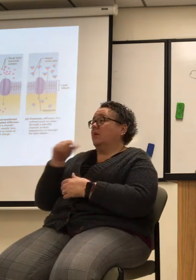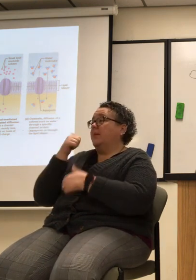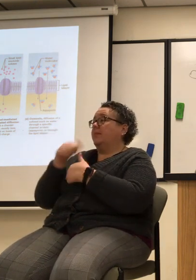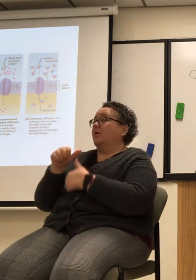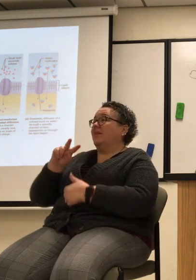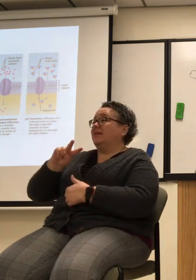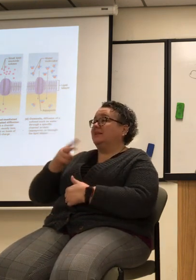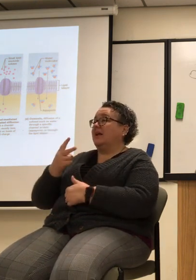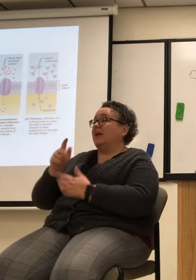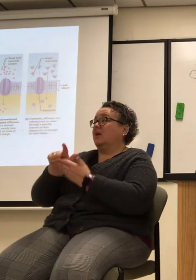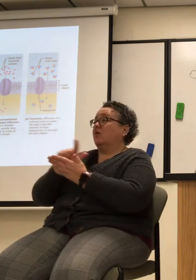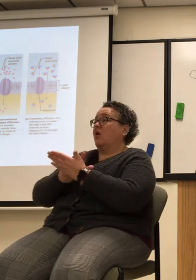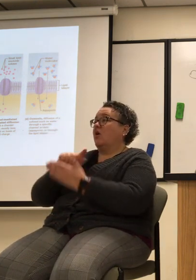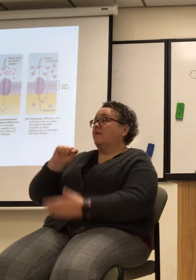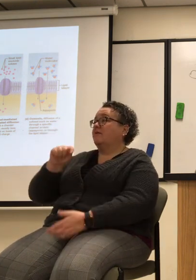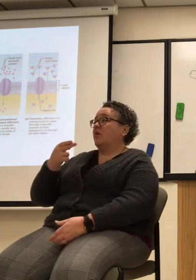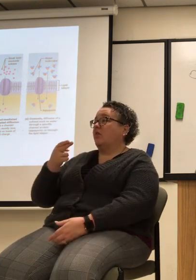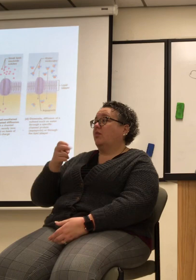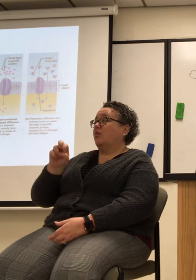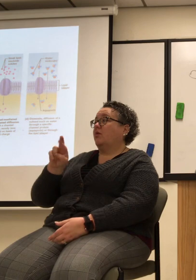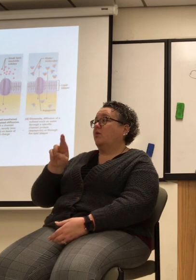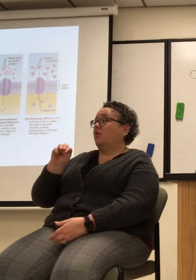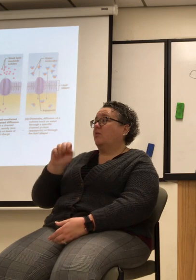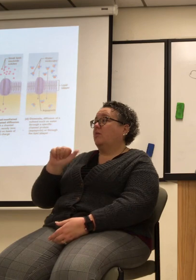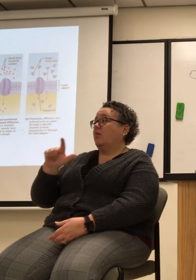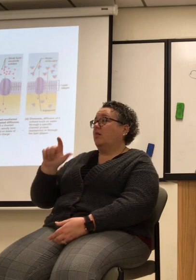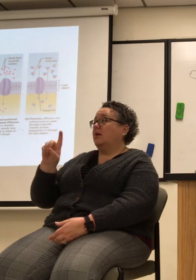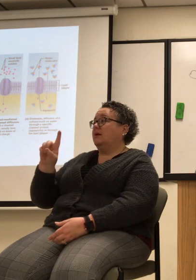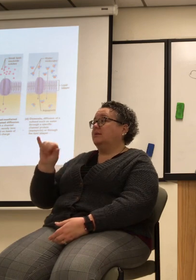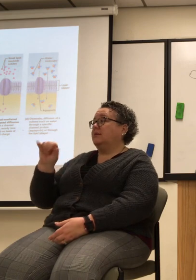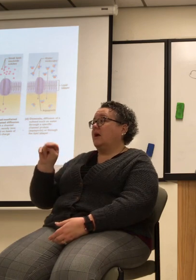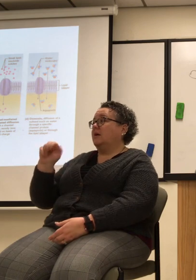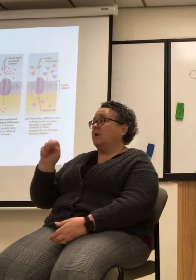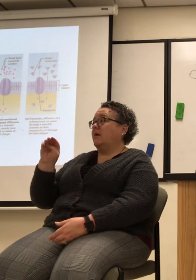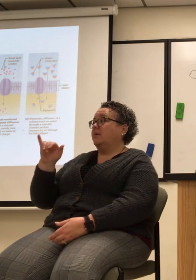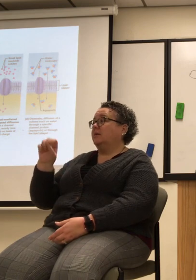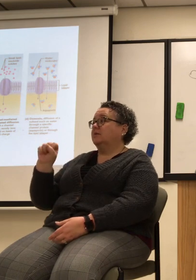law of thermodynamics. The basic idea is order to disorder.